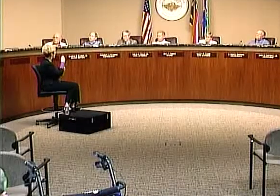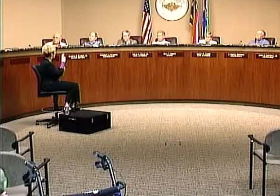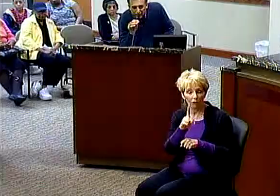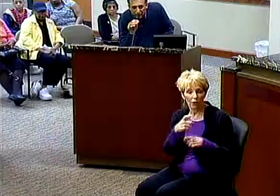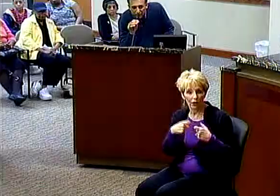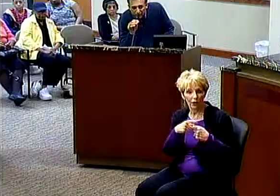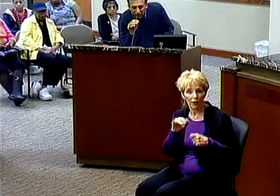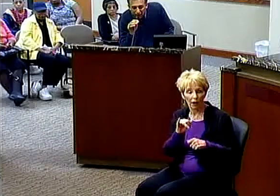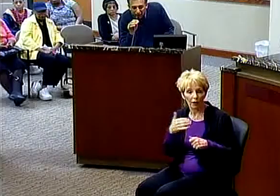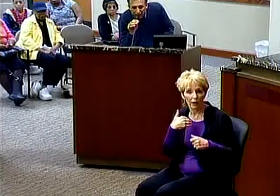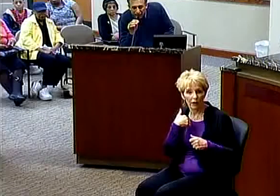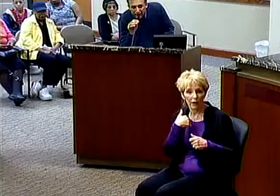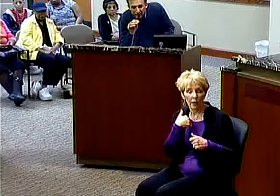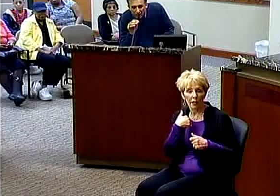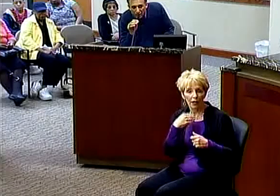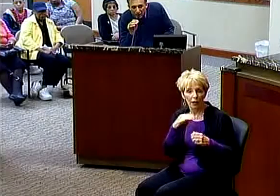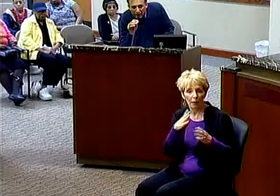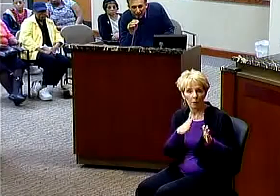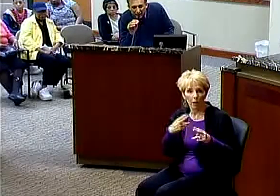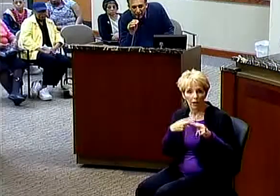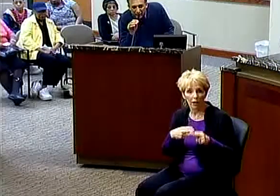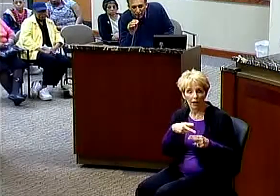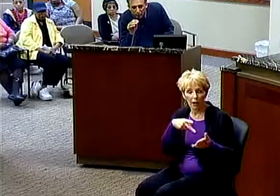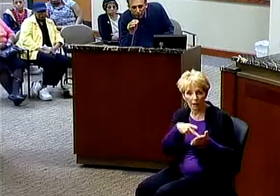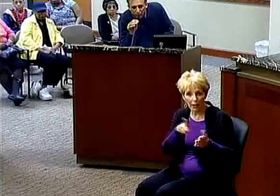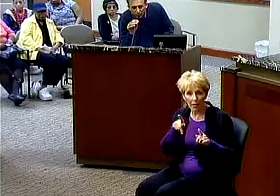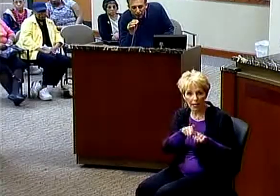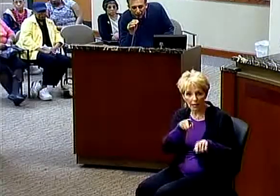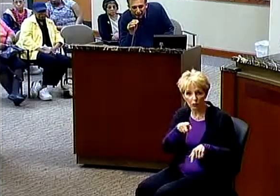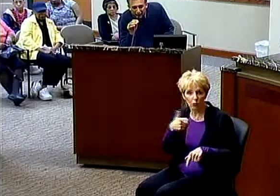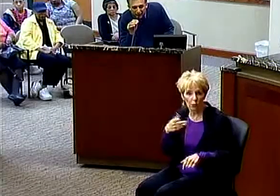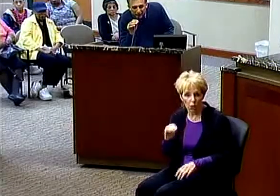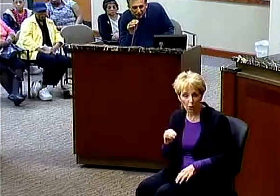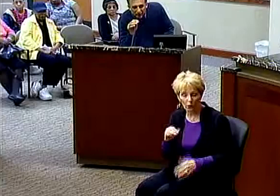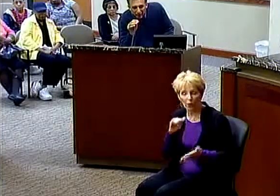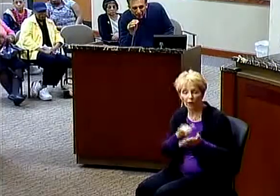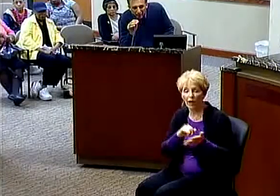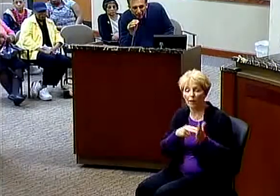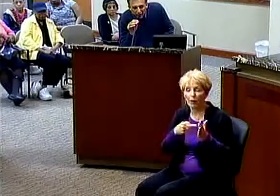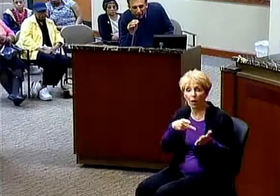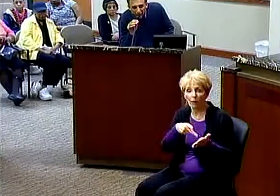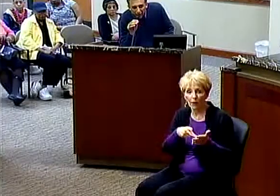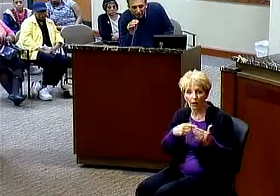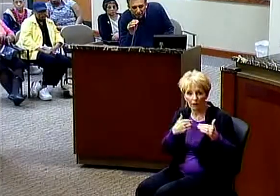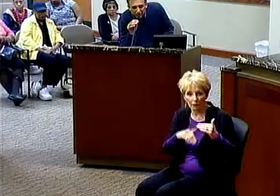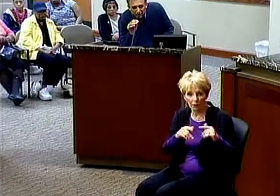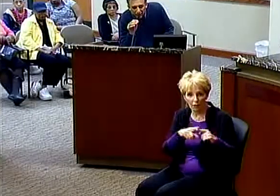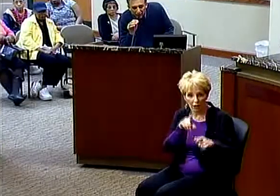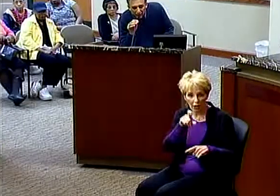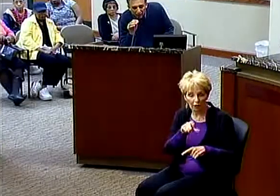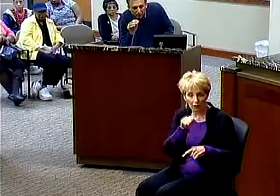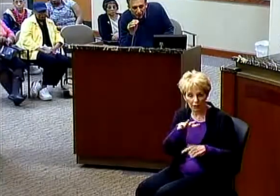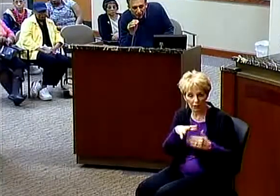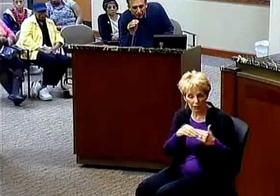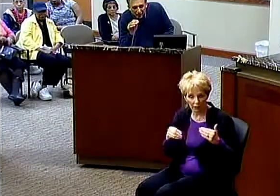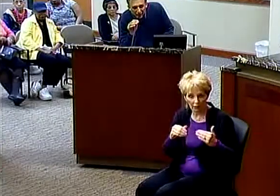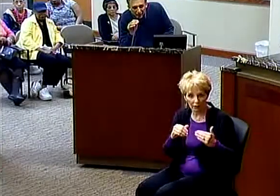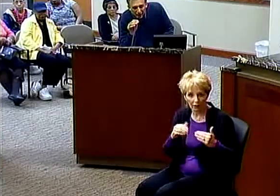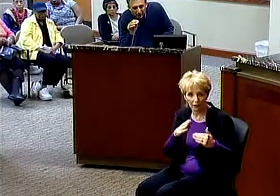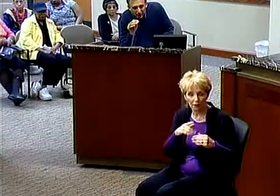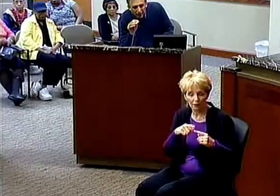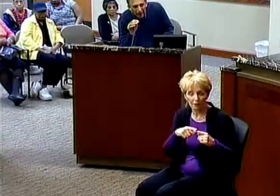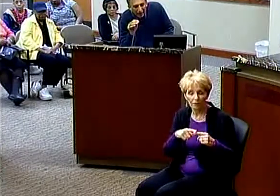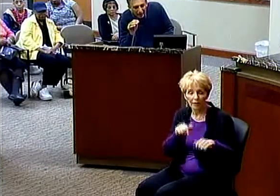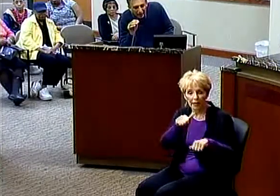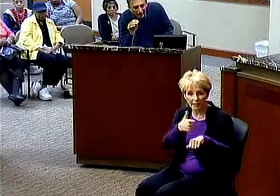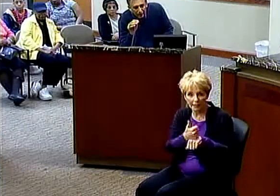also have another plan. It's called pay-as-you-go. That means that you pay a minimum of $115 or so to set it